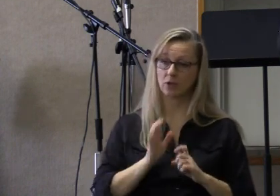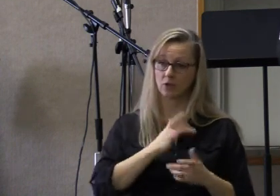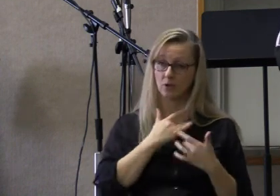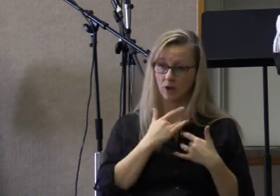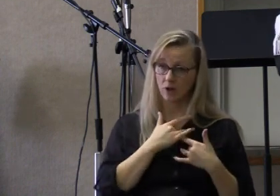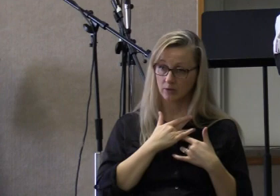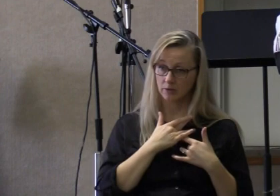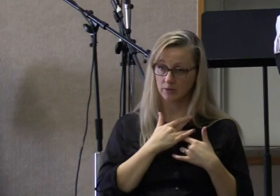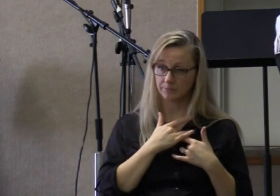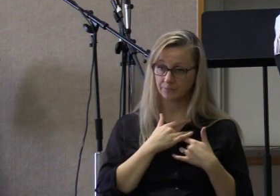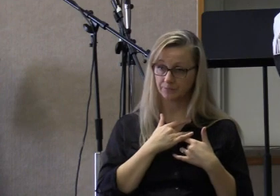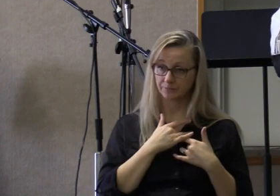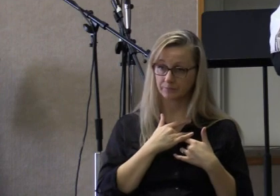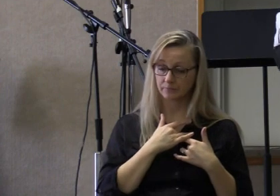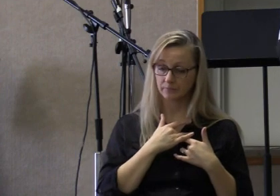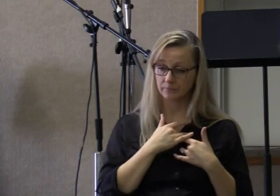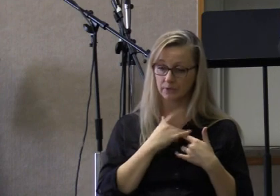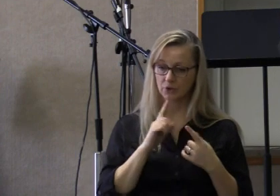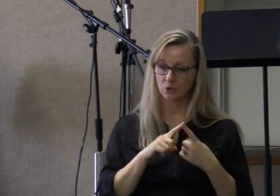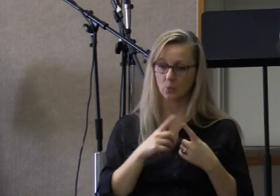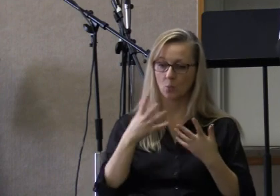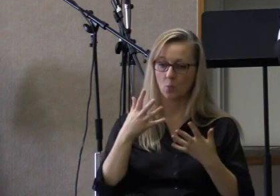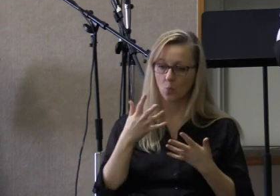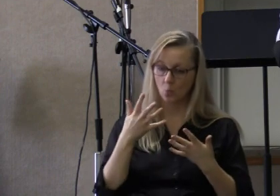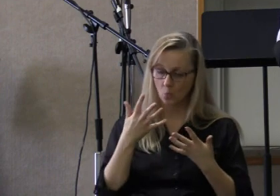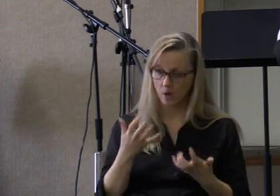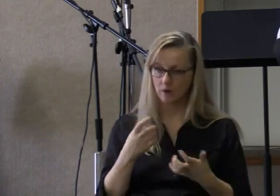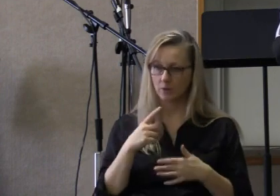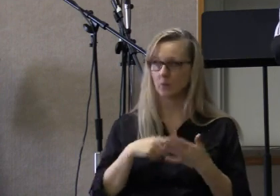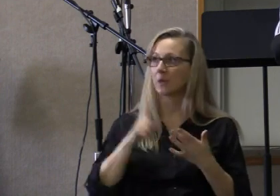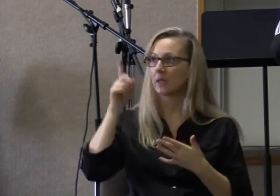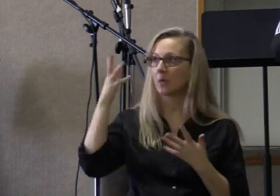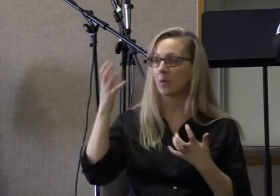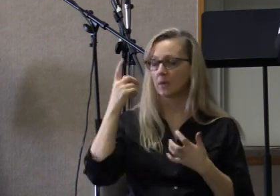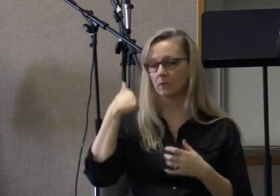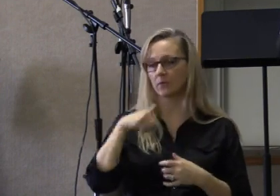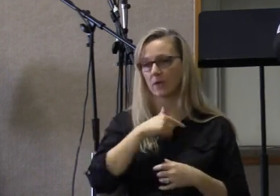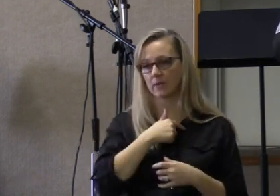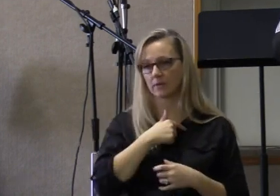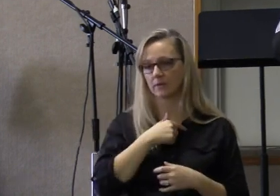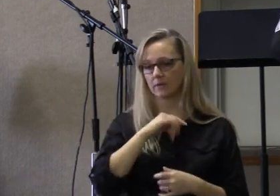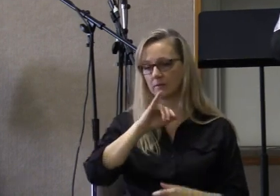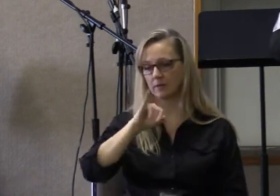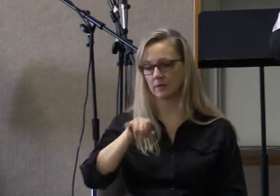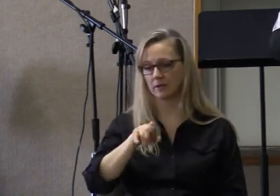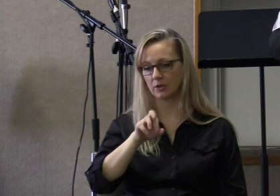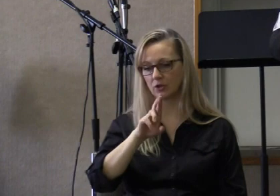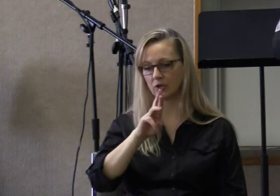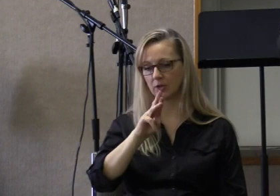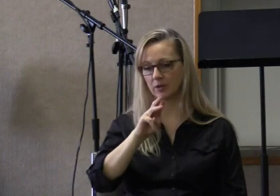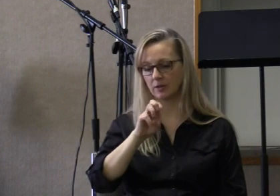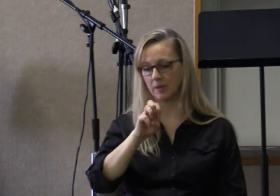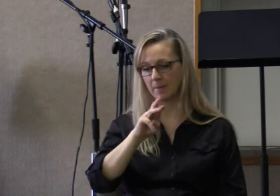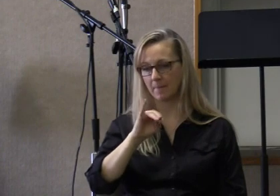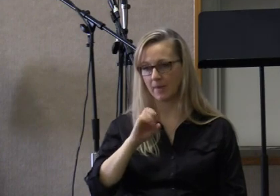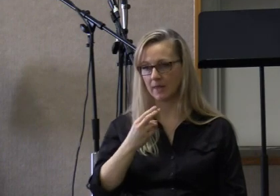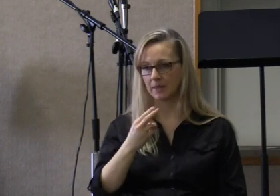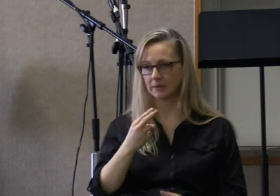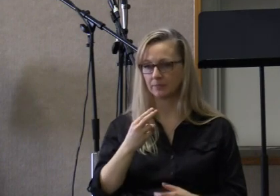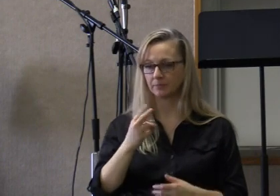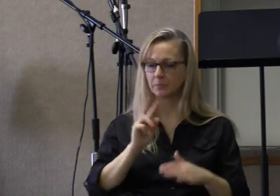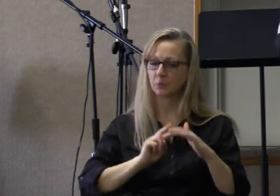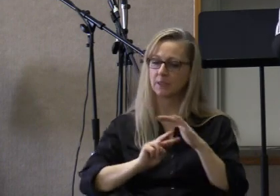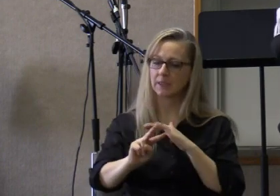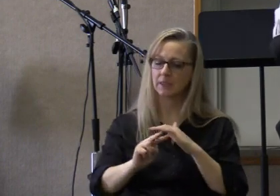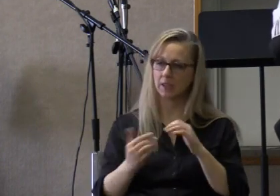for what God wants for us. Jeremiah also predicted a new agreement between God and man that would be able